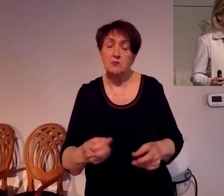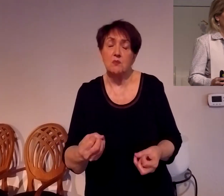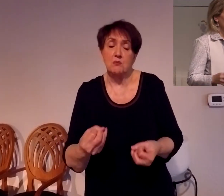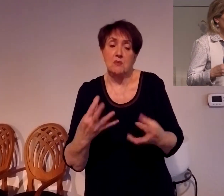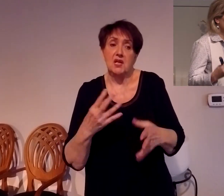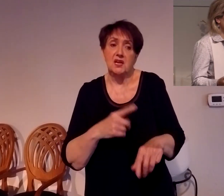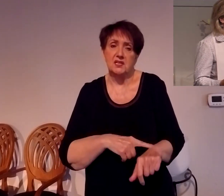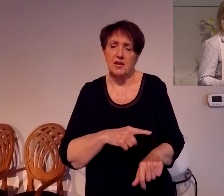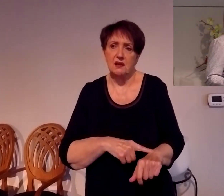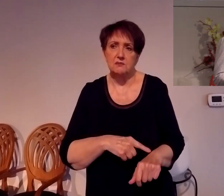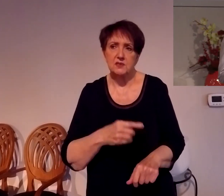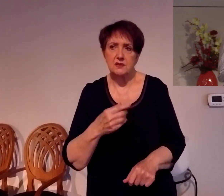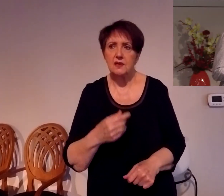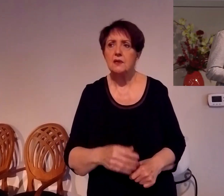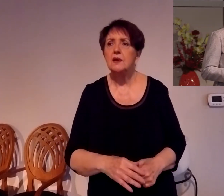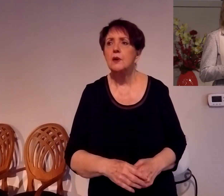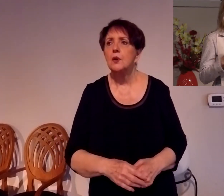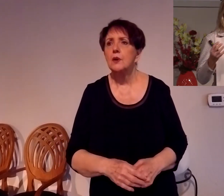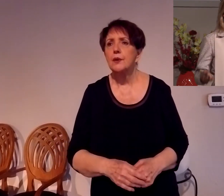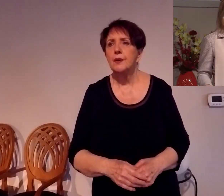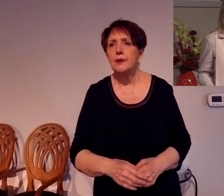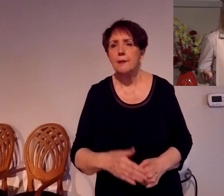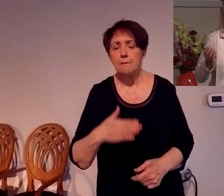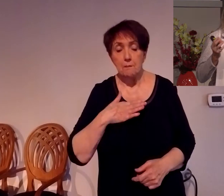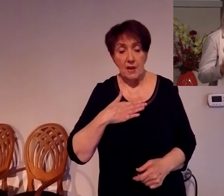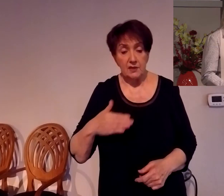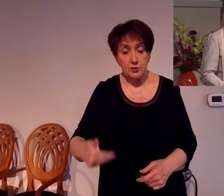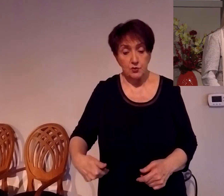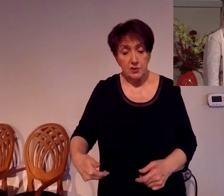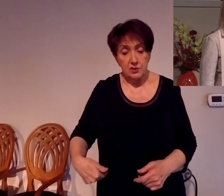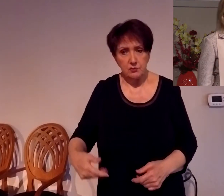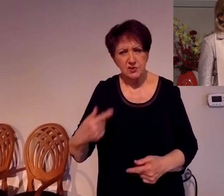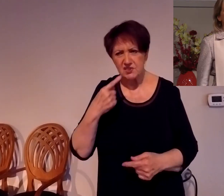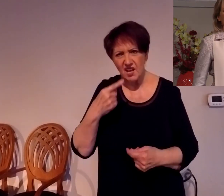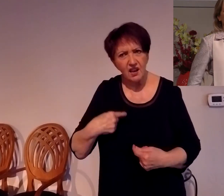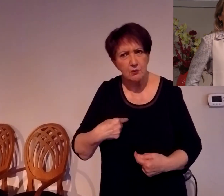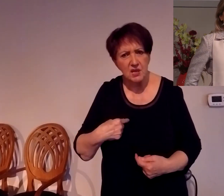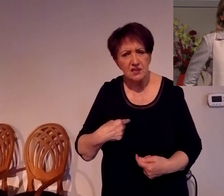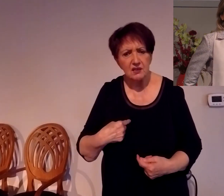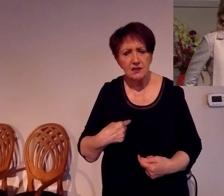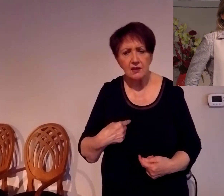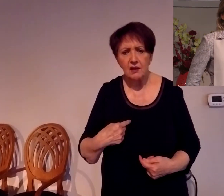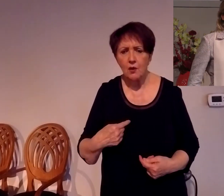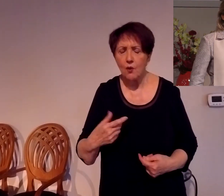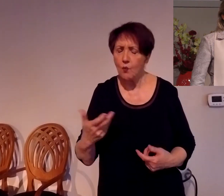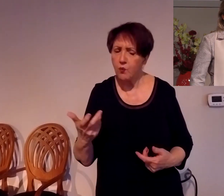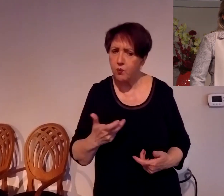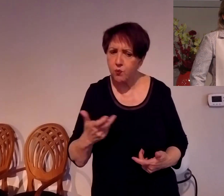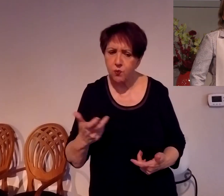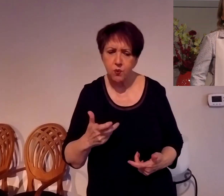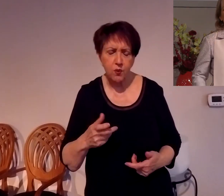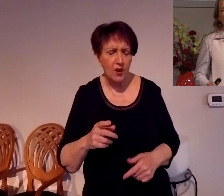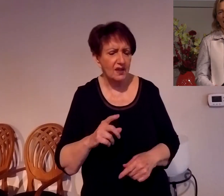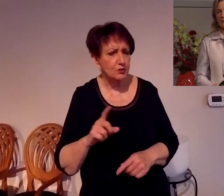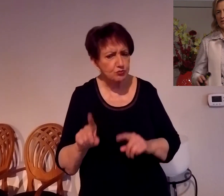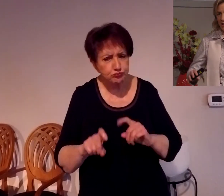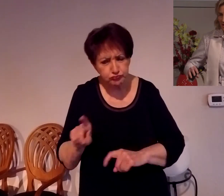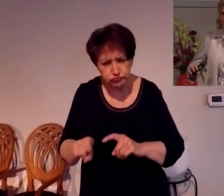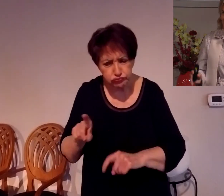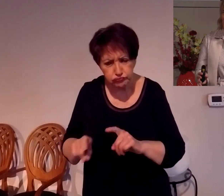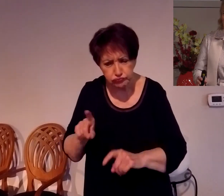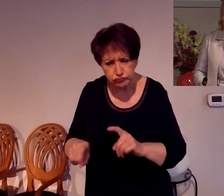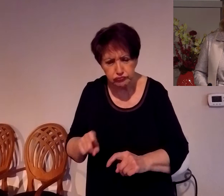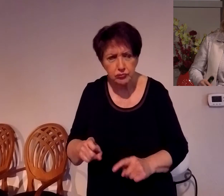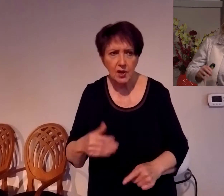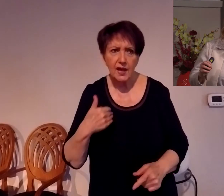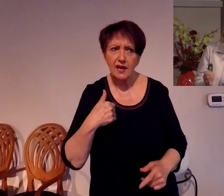situations and circumstances where my intuition was telling me something. Oh my gosh, did I question it? I don't have time to tell